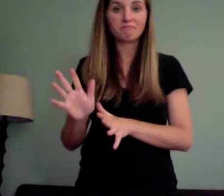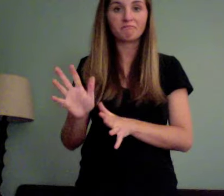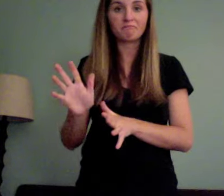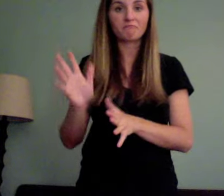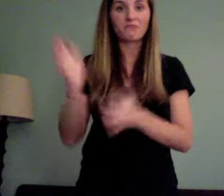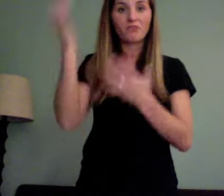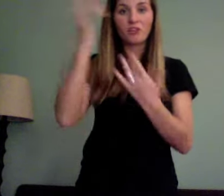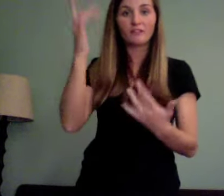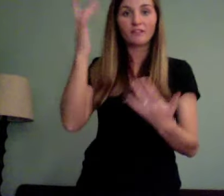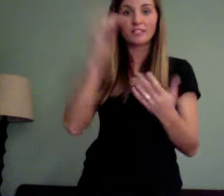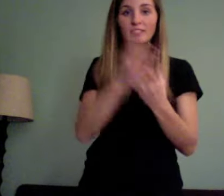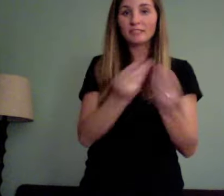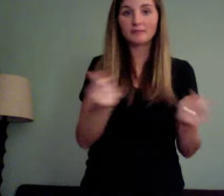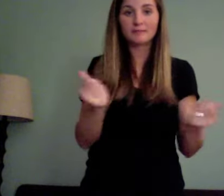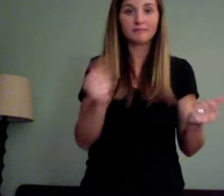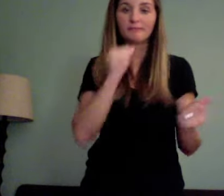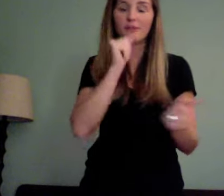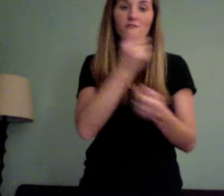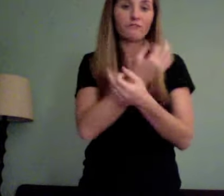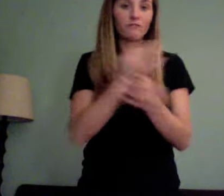And when guilt haunts us.